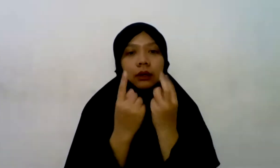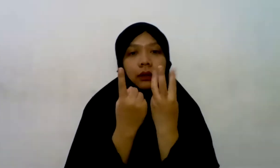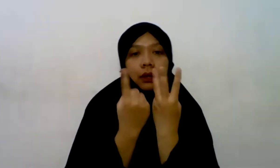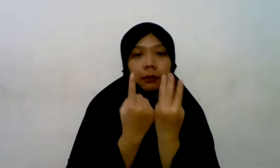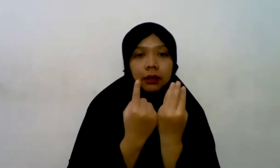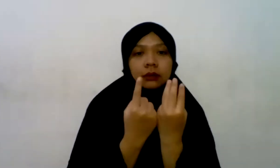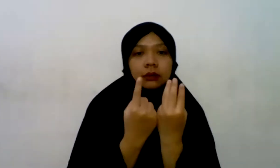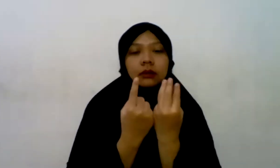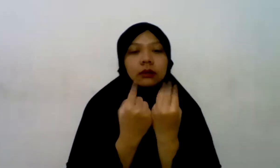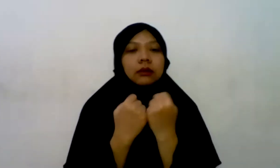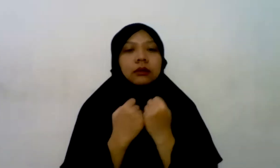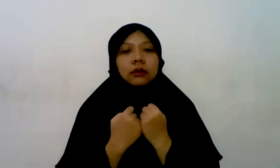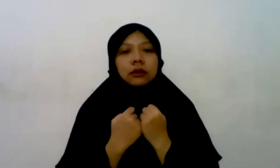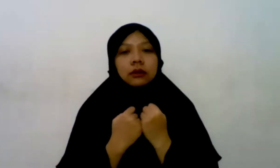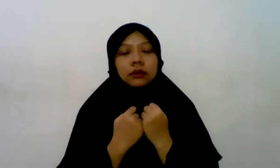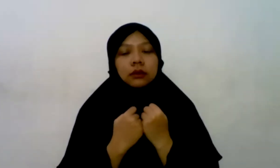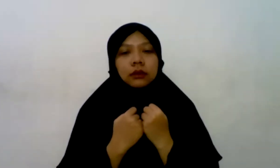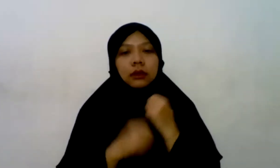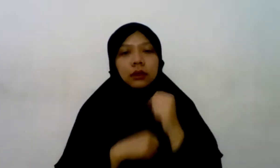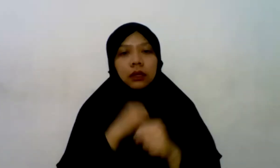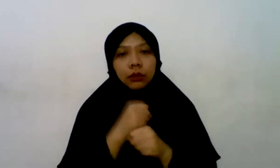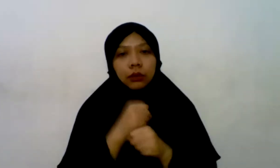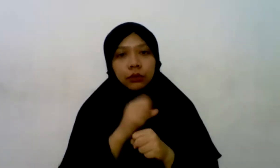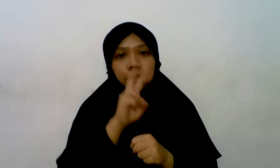13. Of tahun